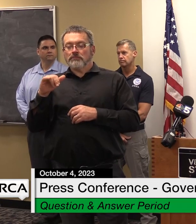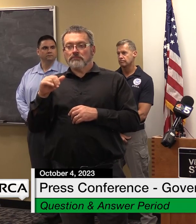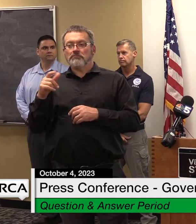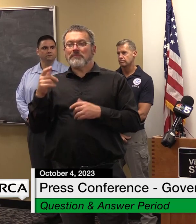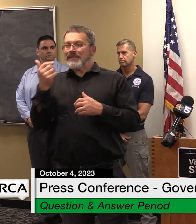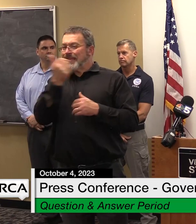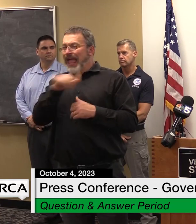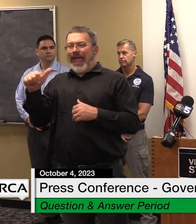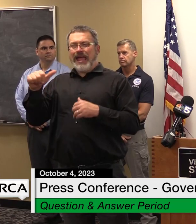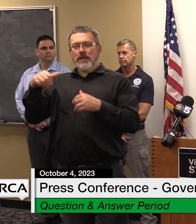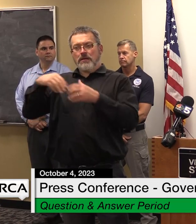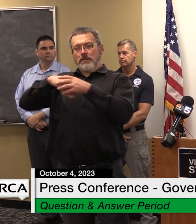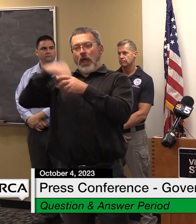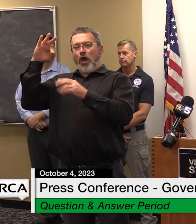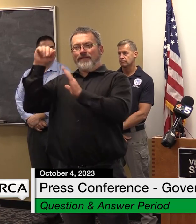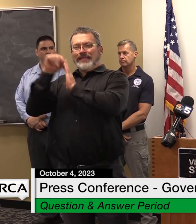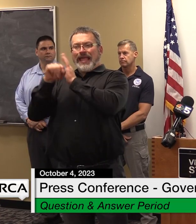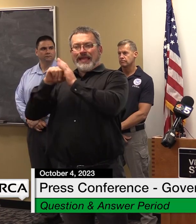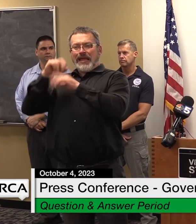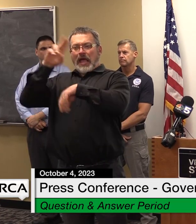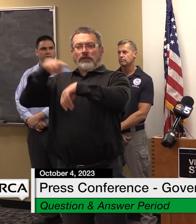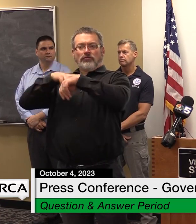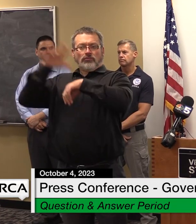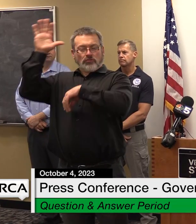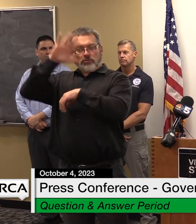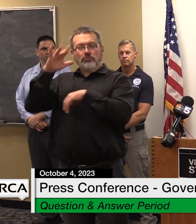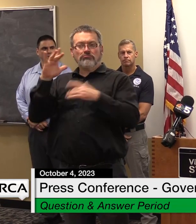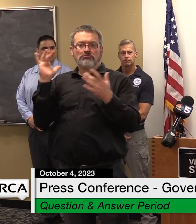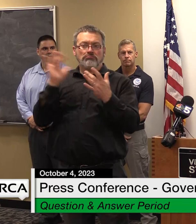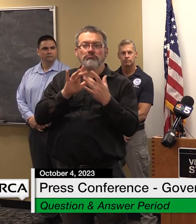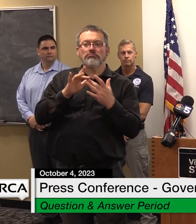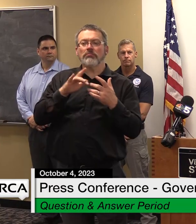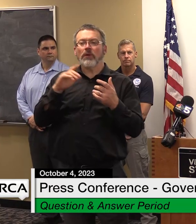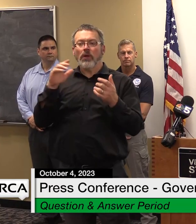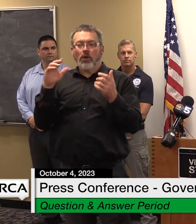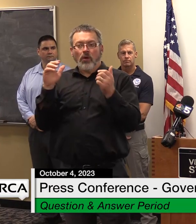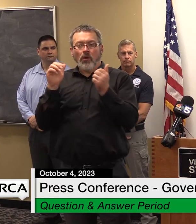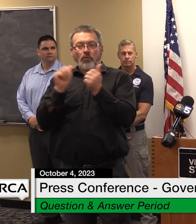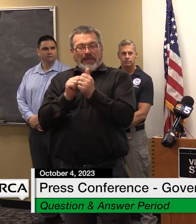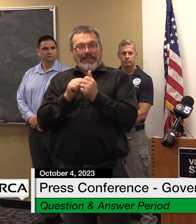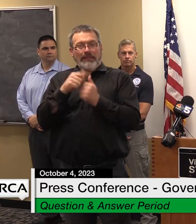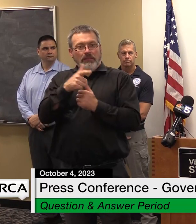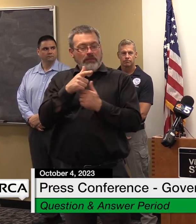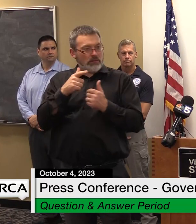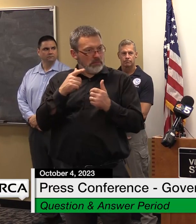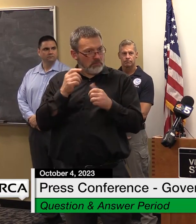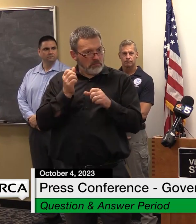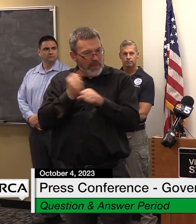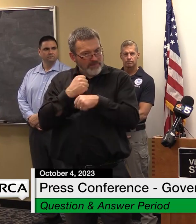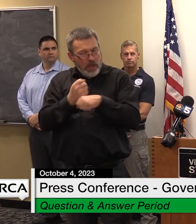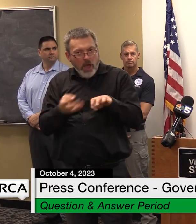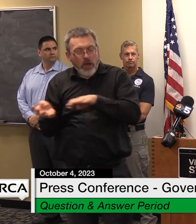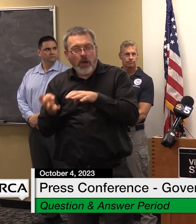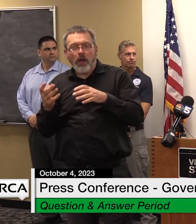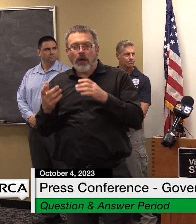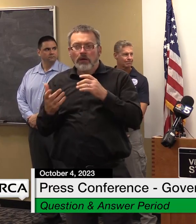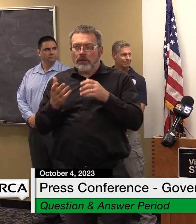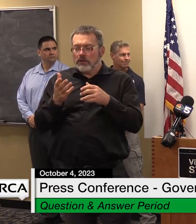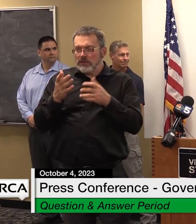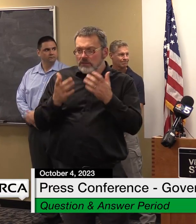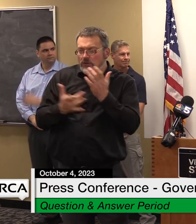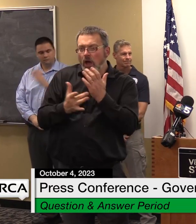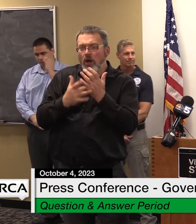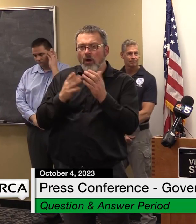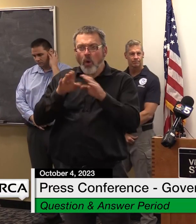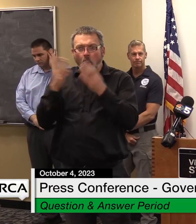and the opening of the new Beta Technologies manufacturing plant? I have not. I don't know, Joan, is there